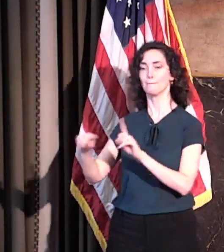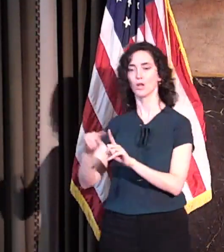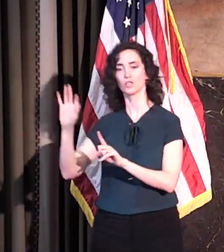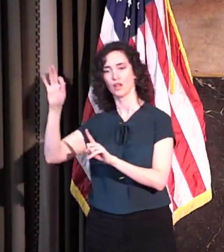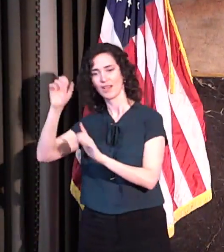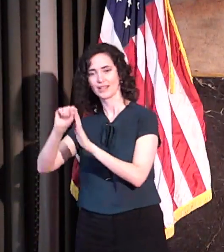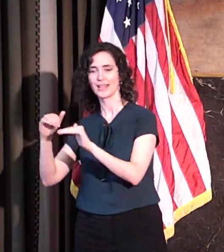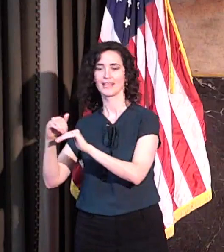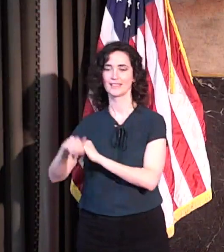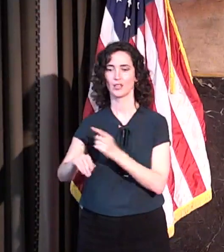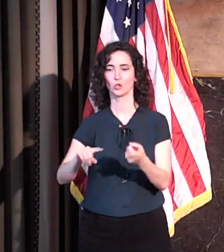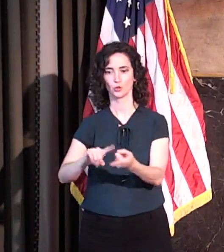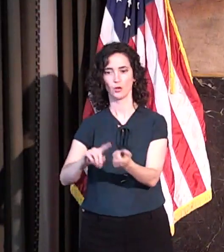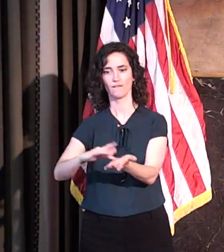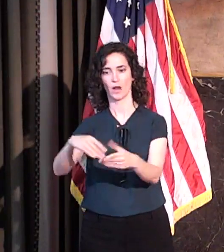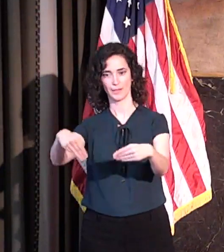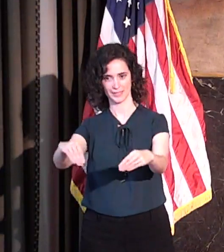retail pharmacy program.